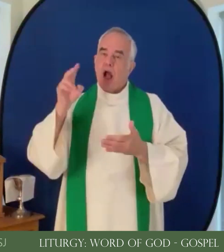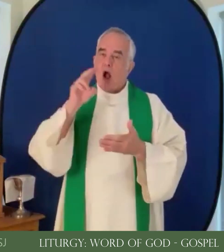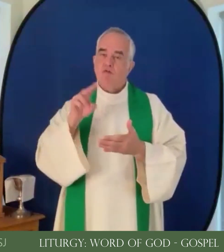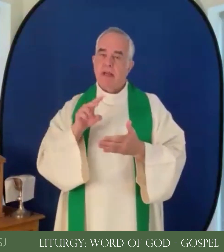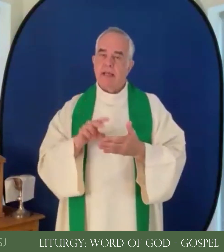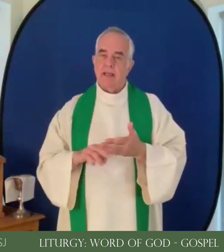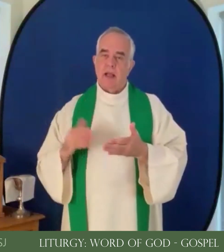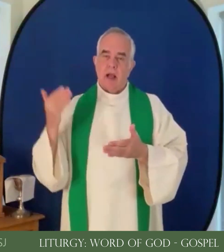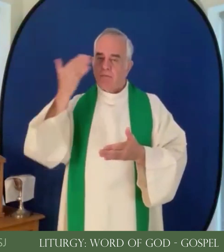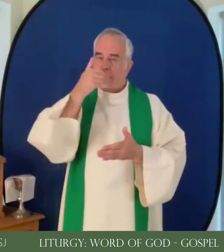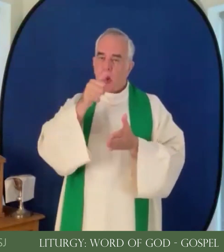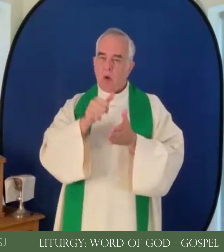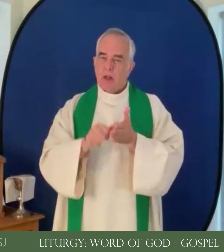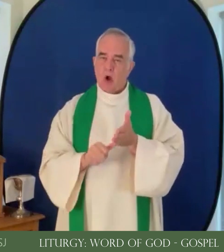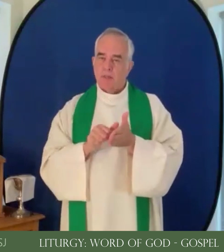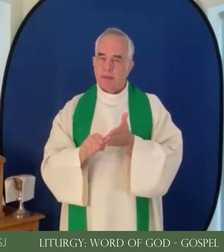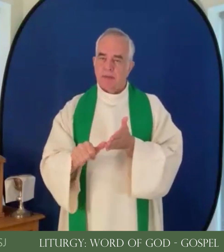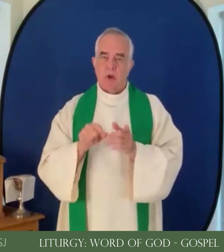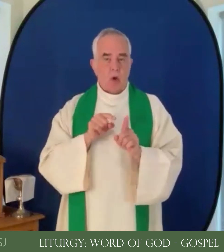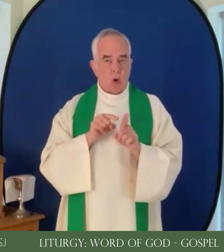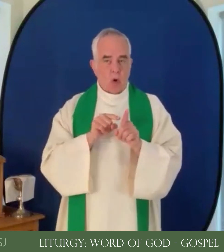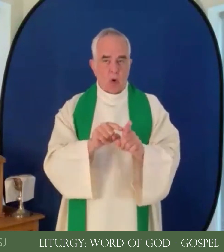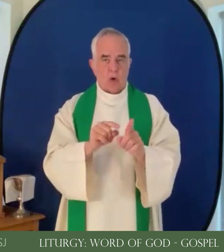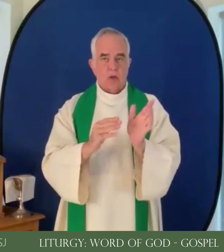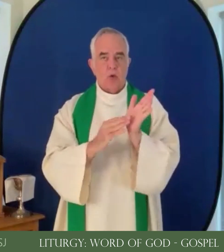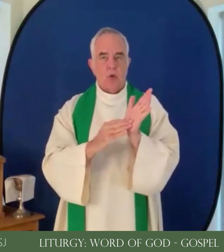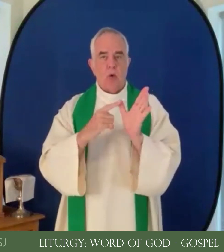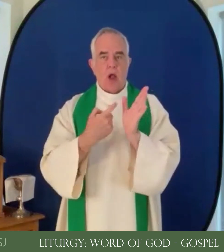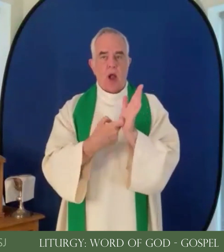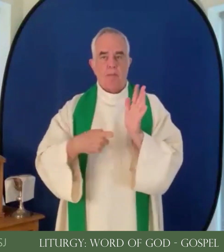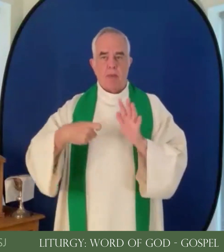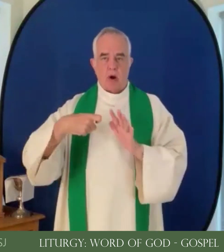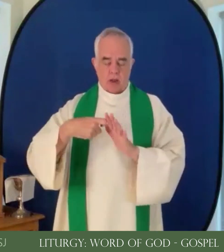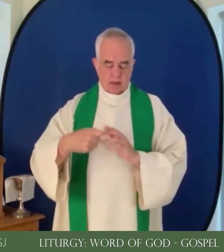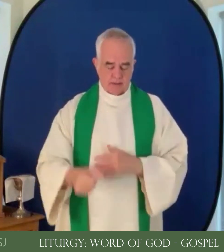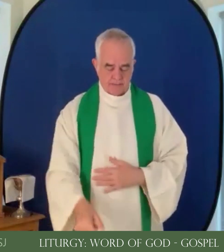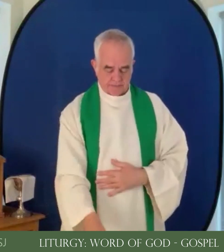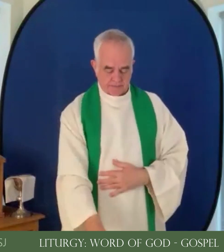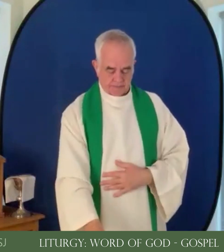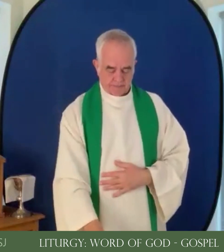A reading from the Holy Gospel according to Mark.